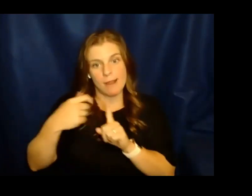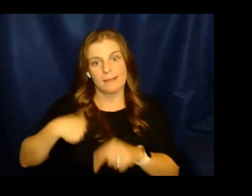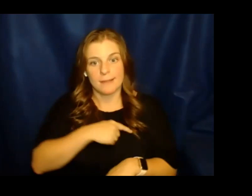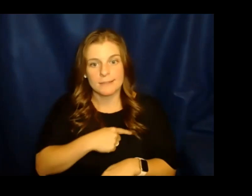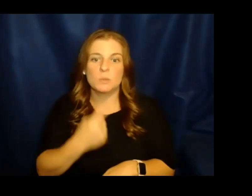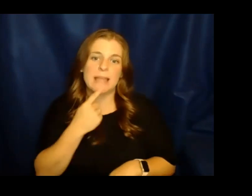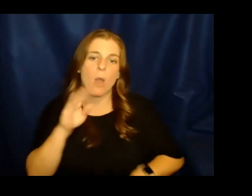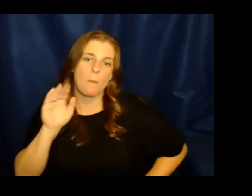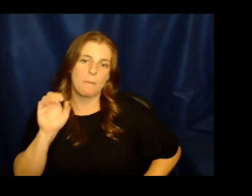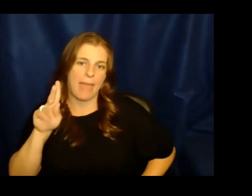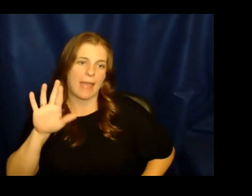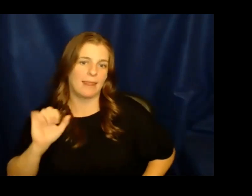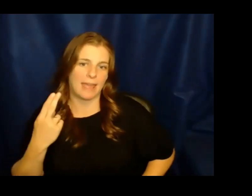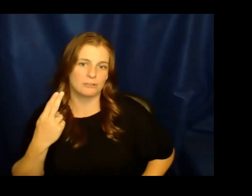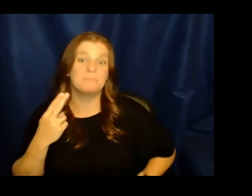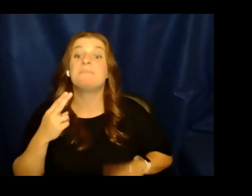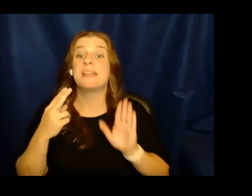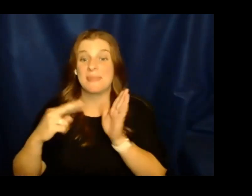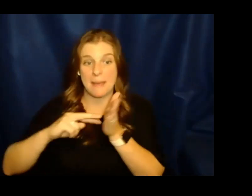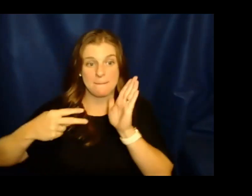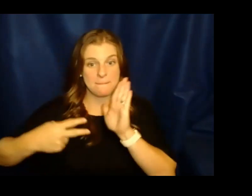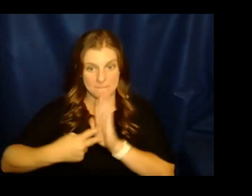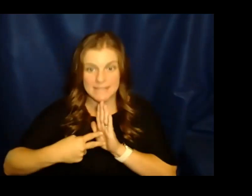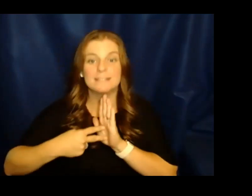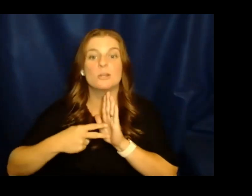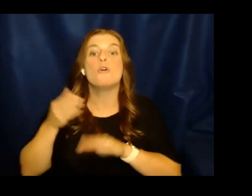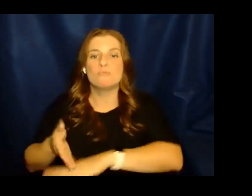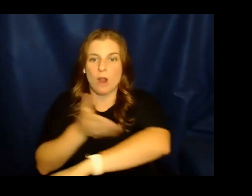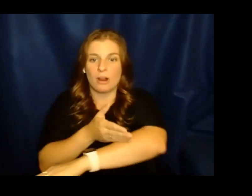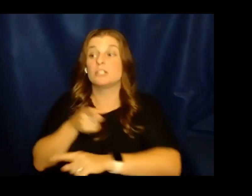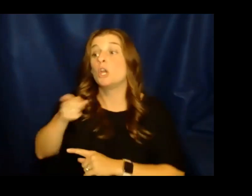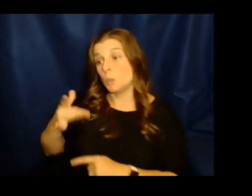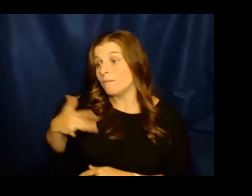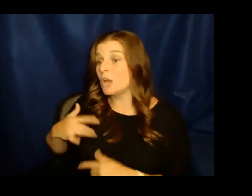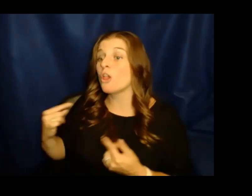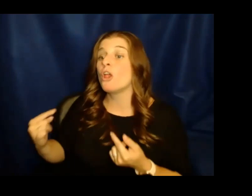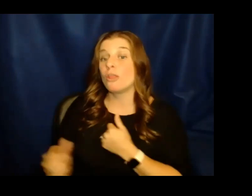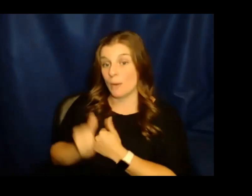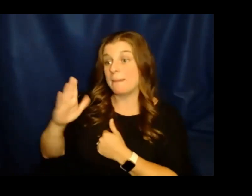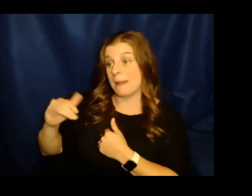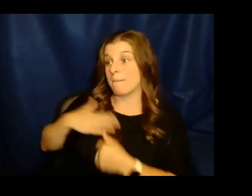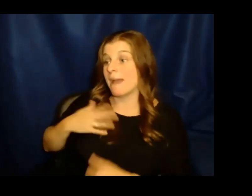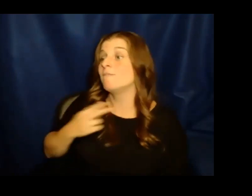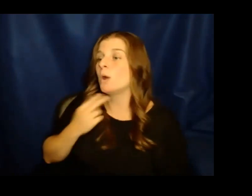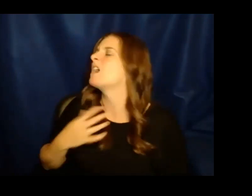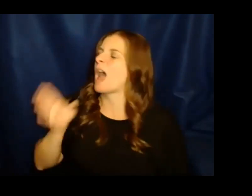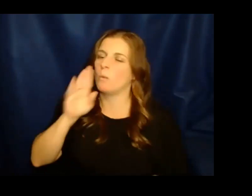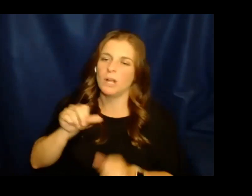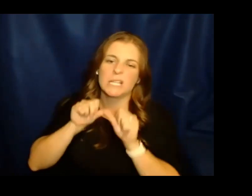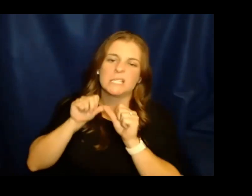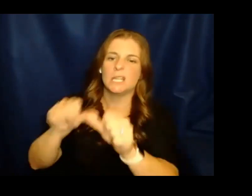sign of progress. You are threatened by my voice, and I will keep on speaking as long as I'm alive, and my books will